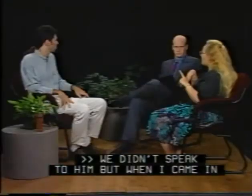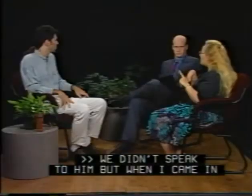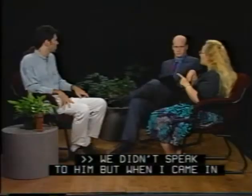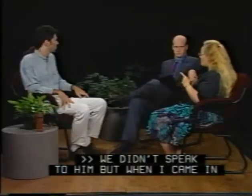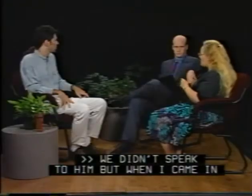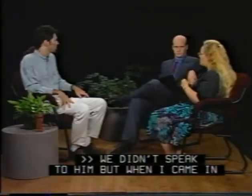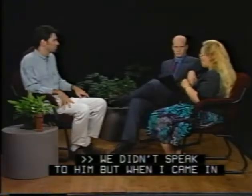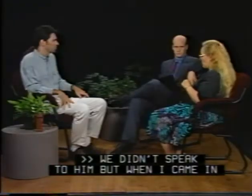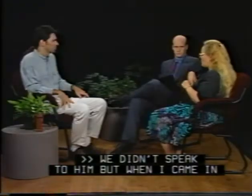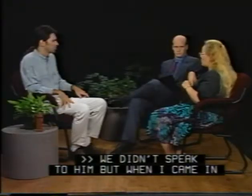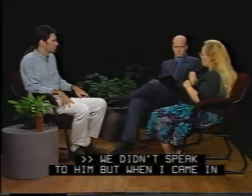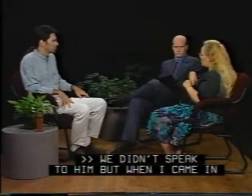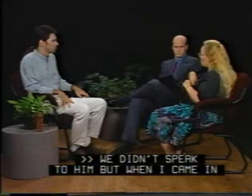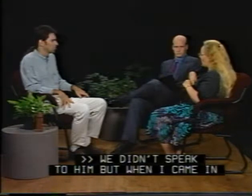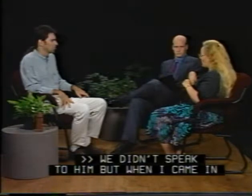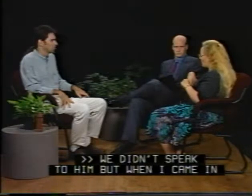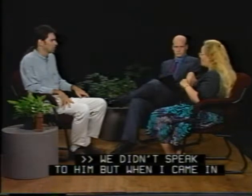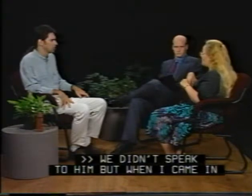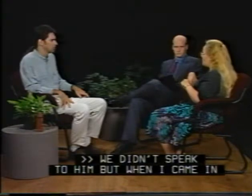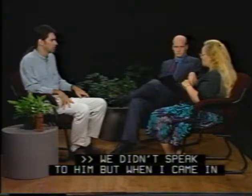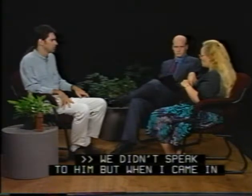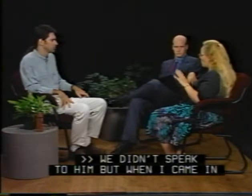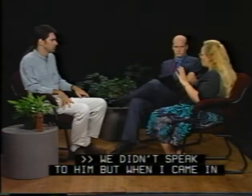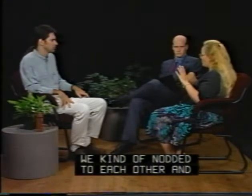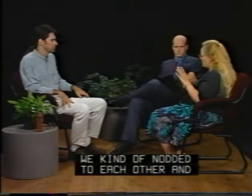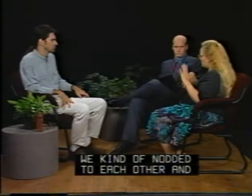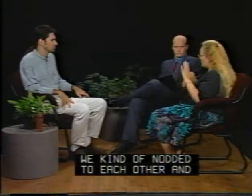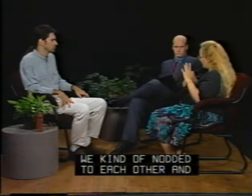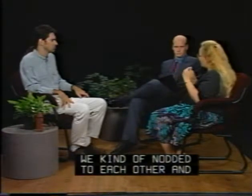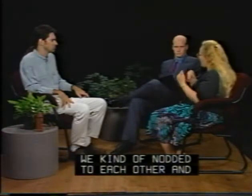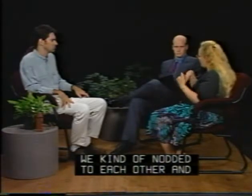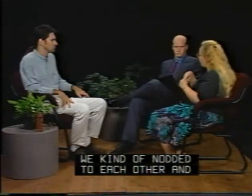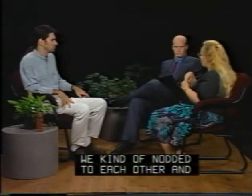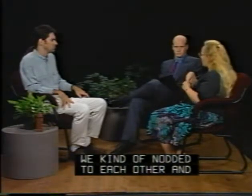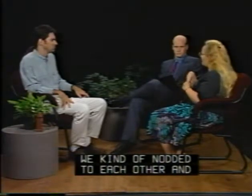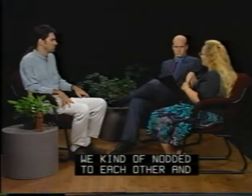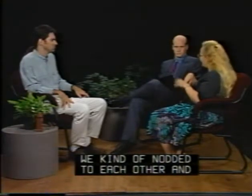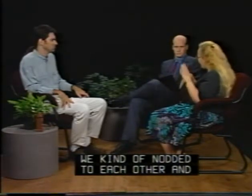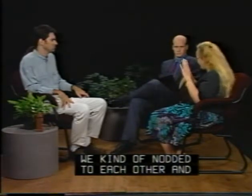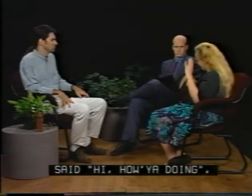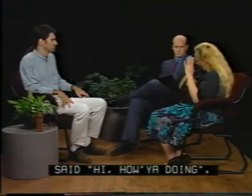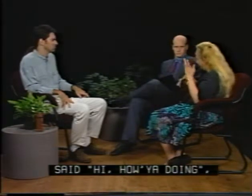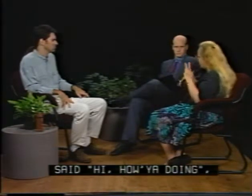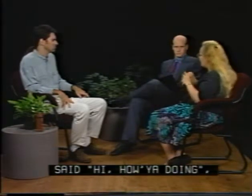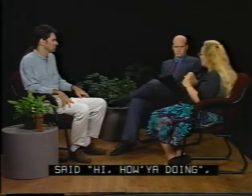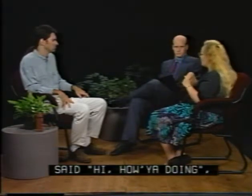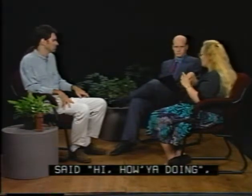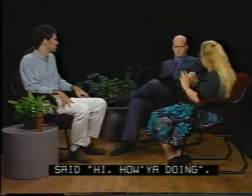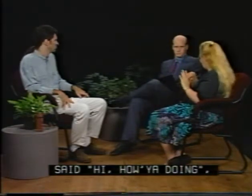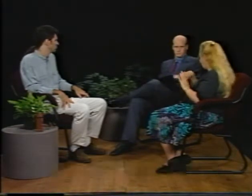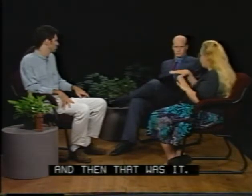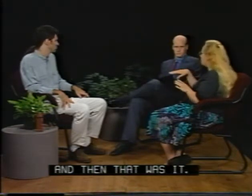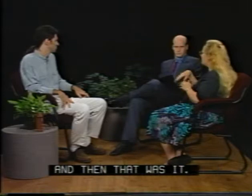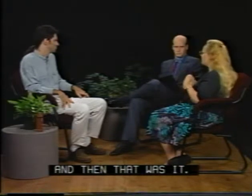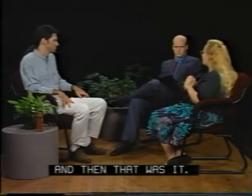We didn't speak to him, but when I came in, we kind of nodded at each other and said, "Hi, how you doing?" And then that was